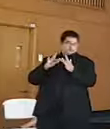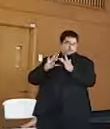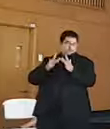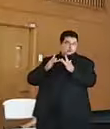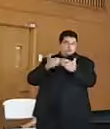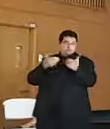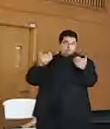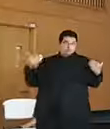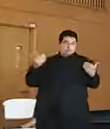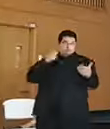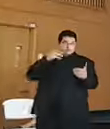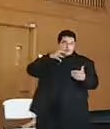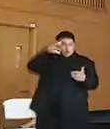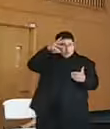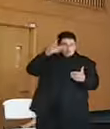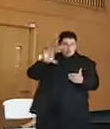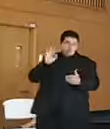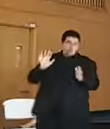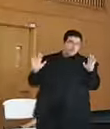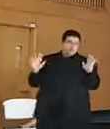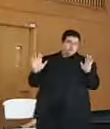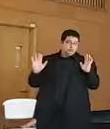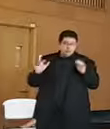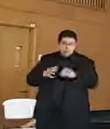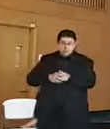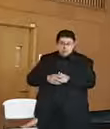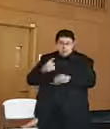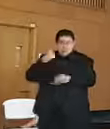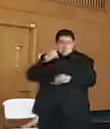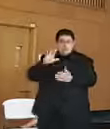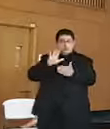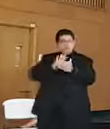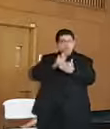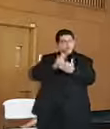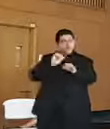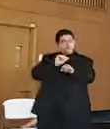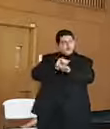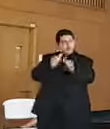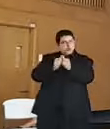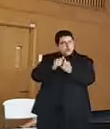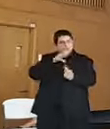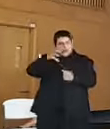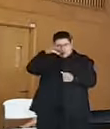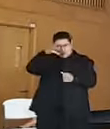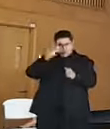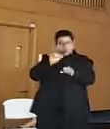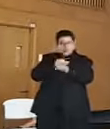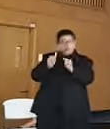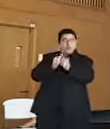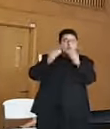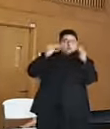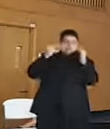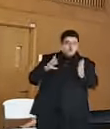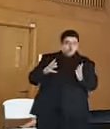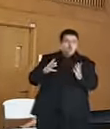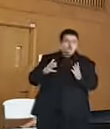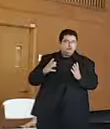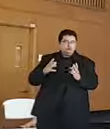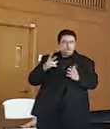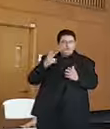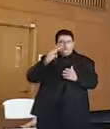for parents to choose and for schools to work with their parents, work with their teachers to see if